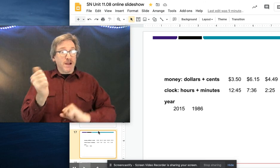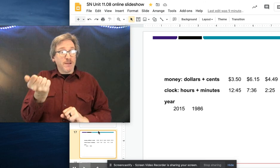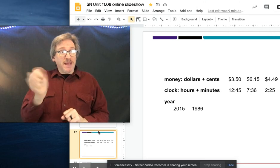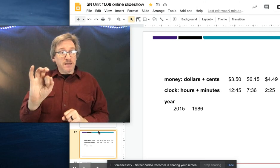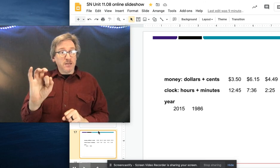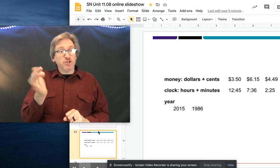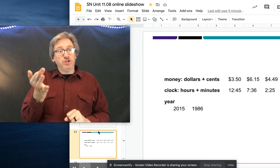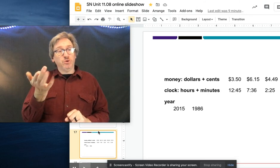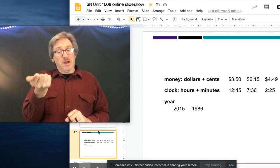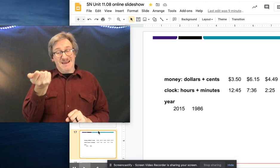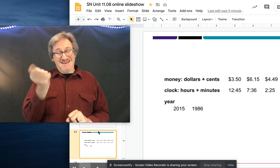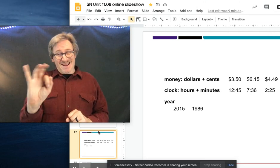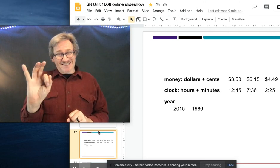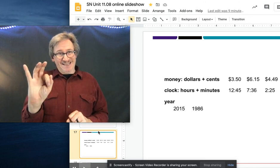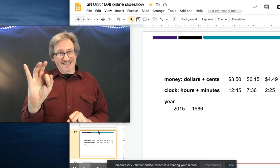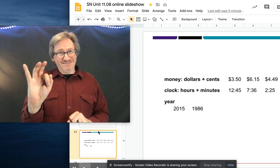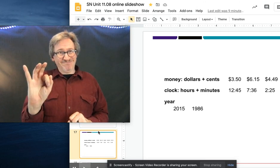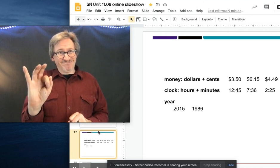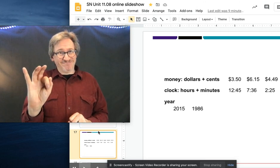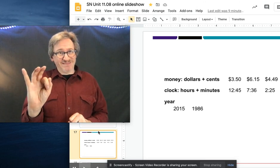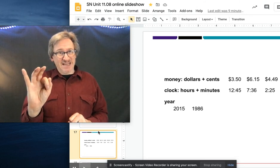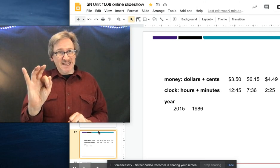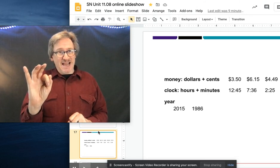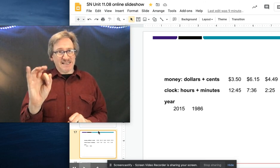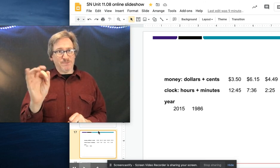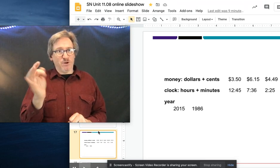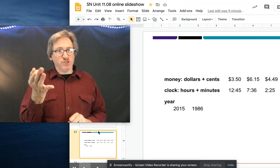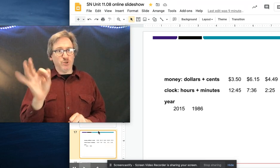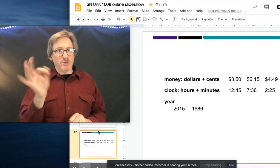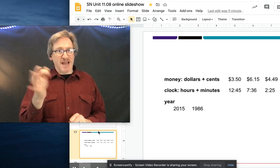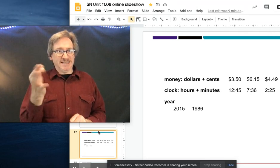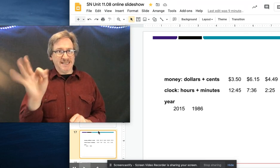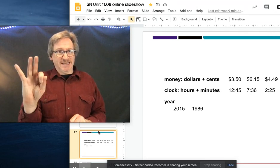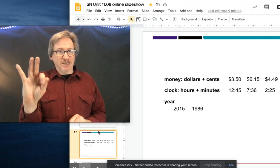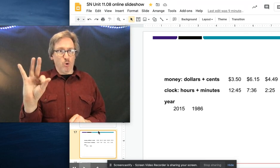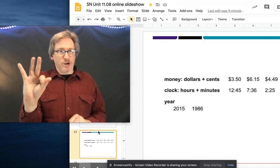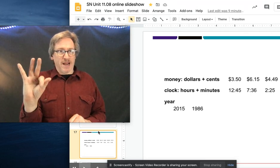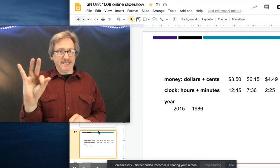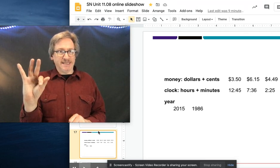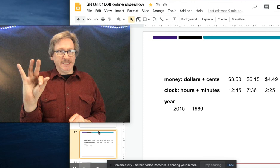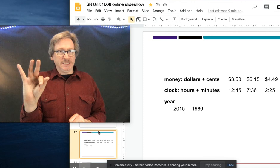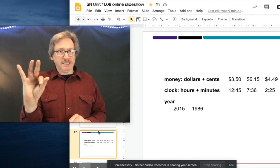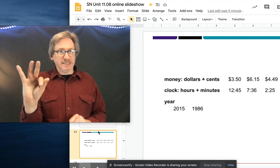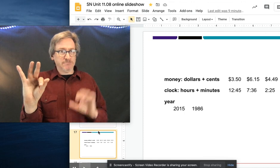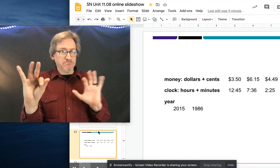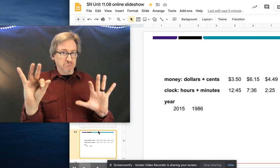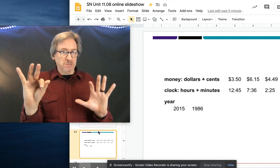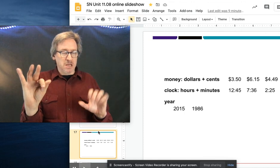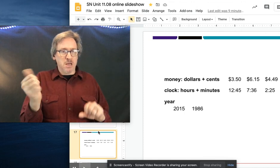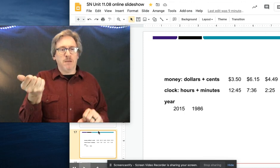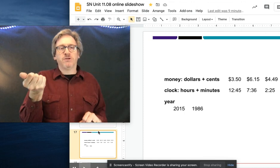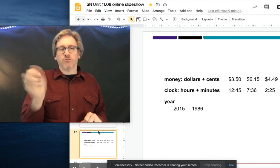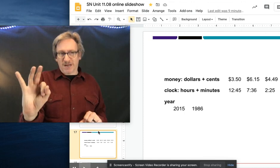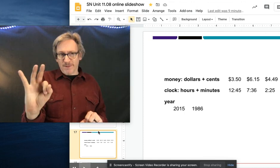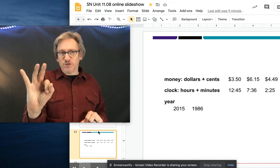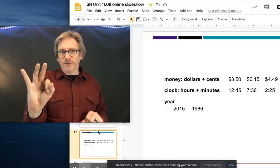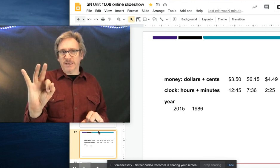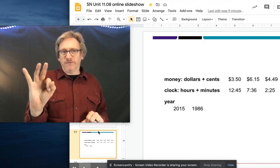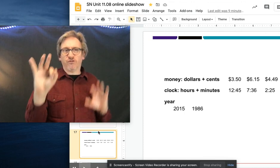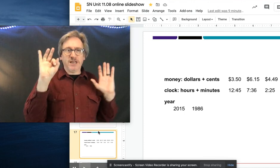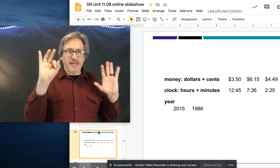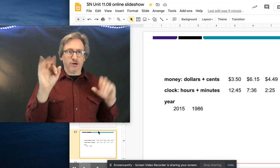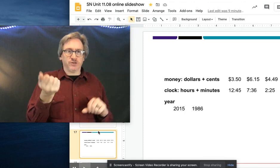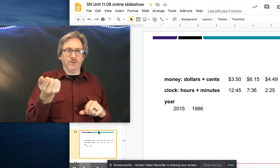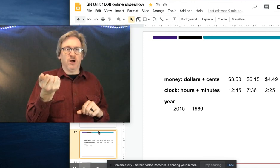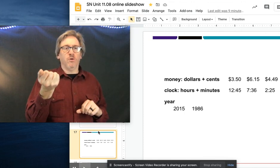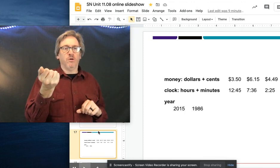I'm going to recommend do 19 as opposed to 19 or 19. I'm going to recommend doing